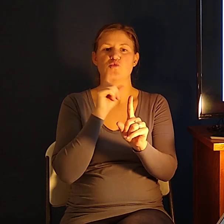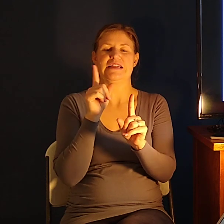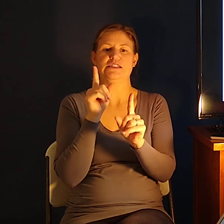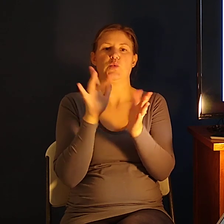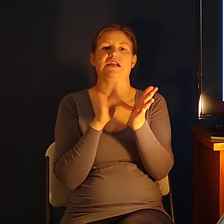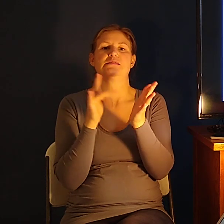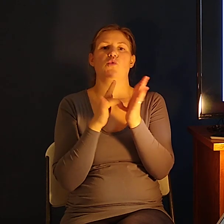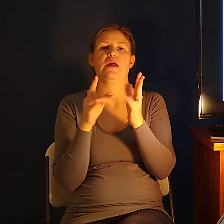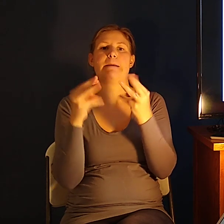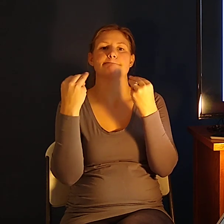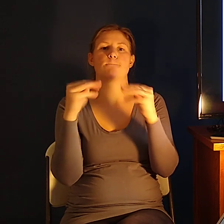marketing opportunities.